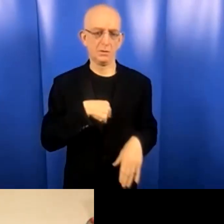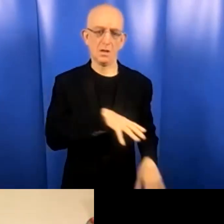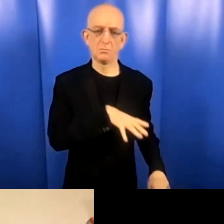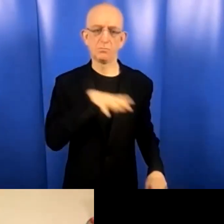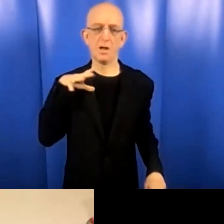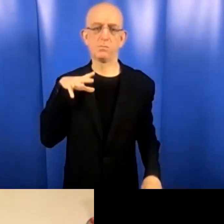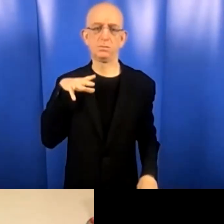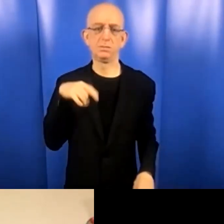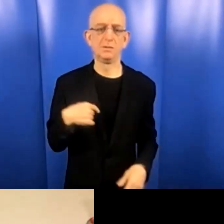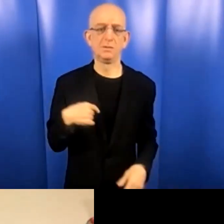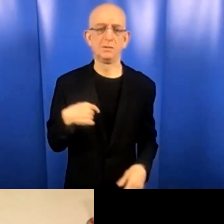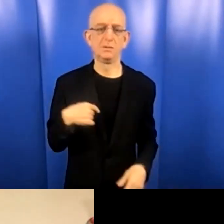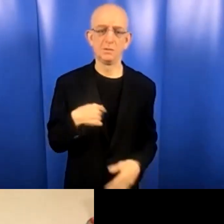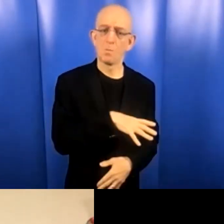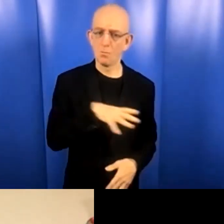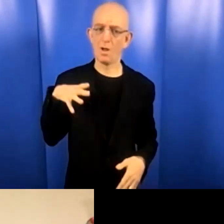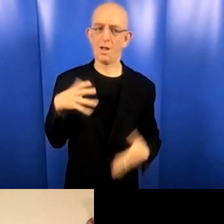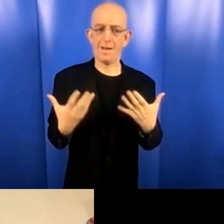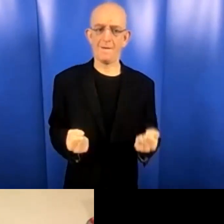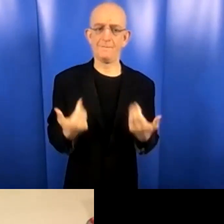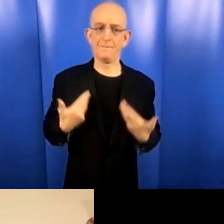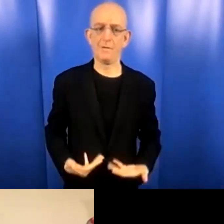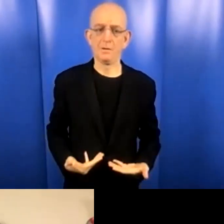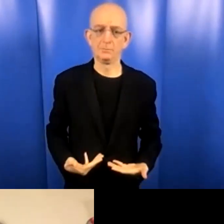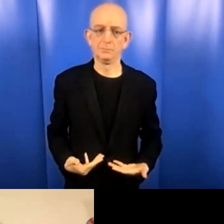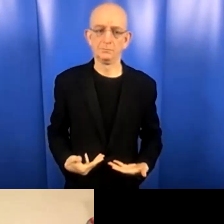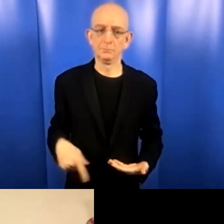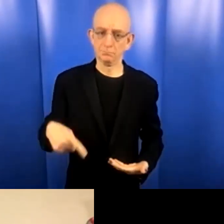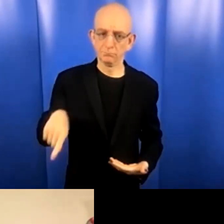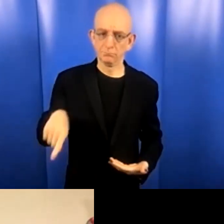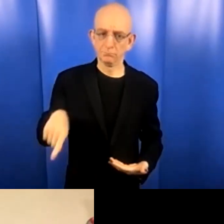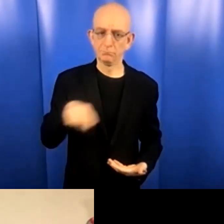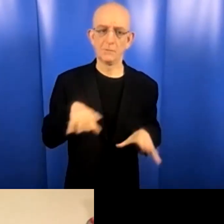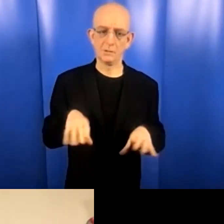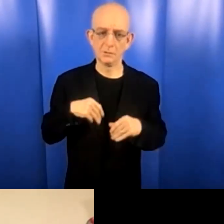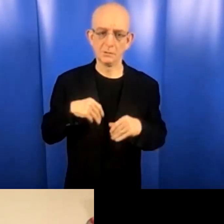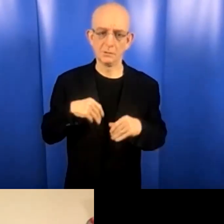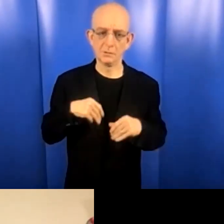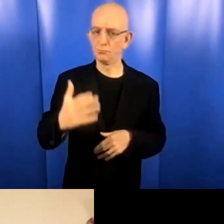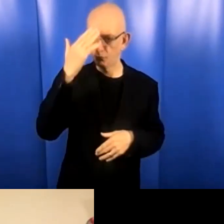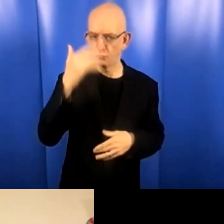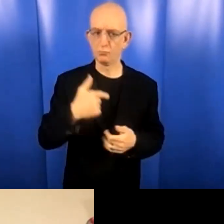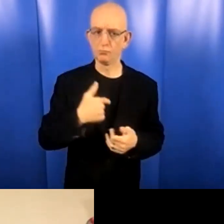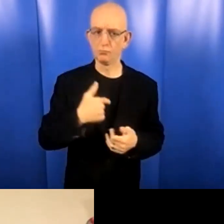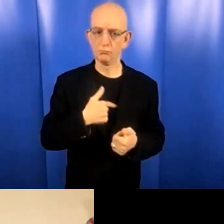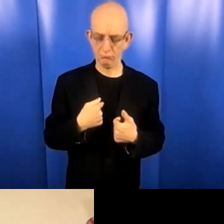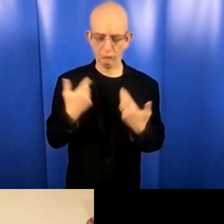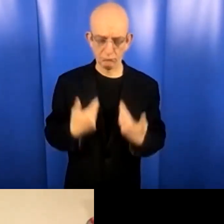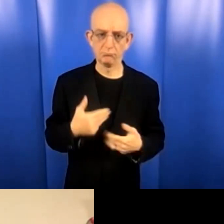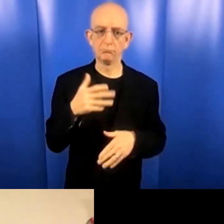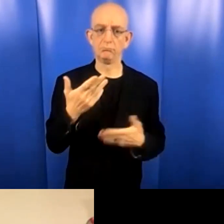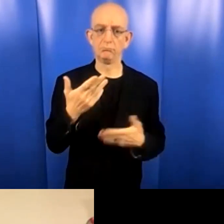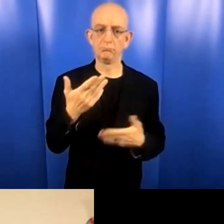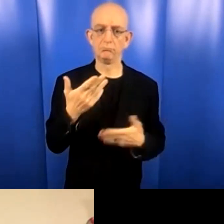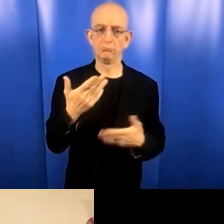an indigenous person with disabilities within the disability, within the indigenous and within the other CSOs movement. And that